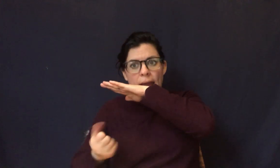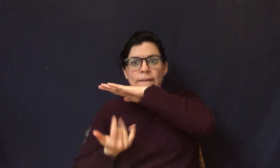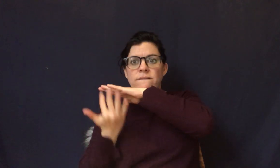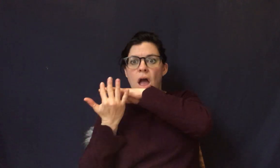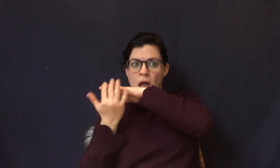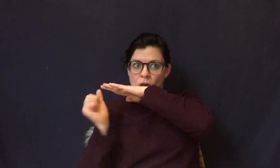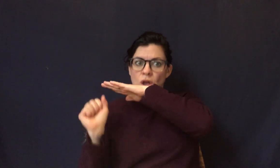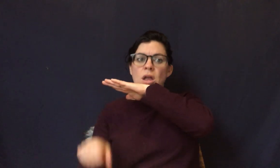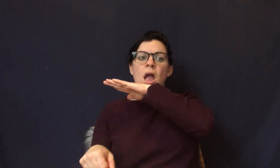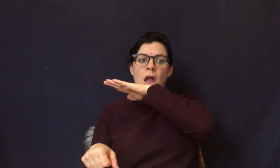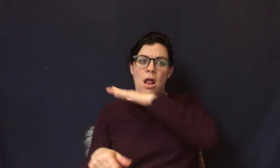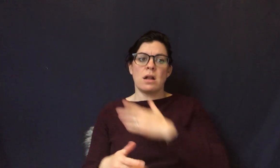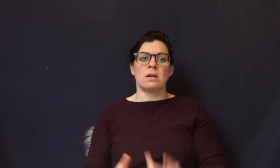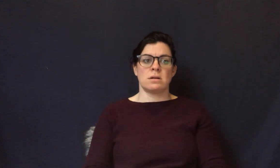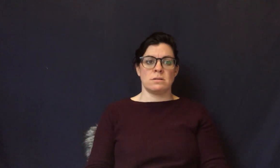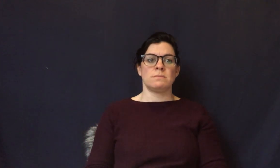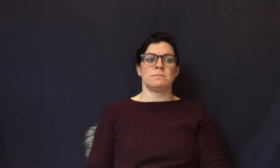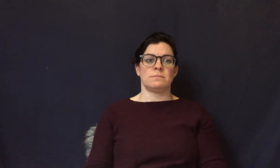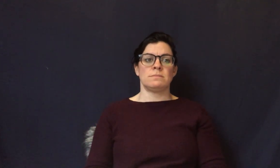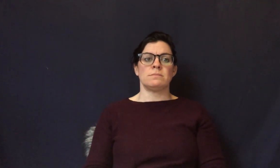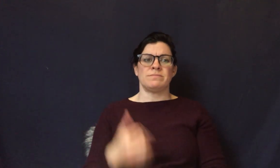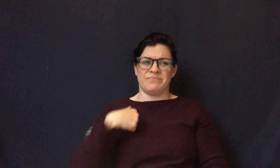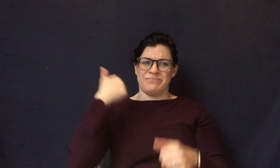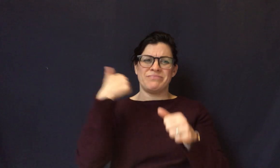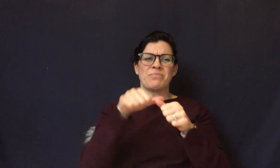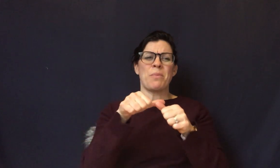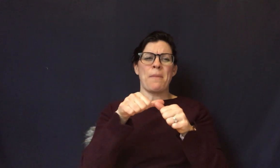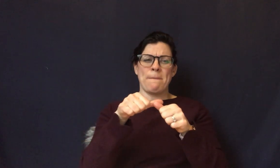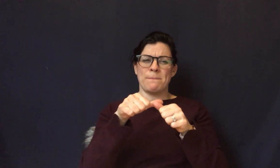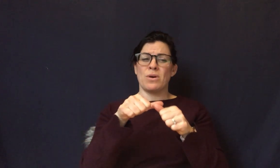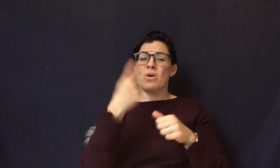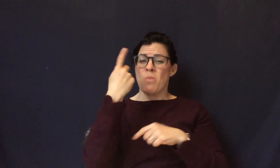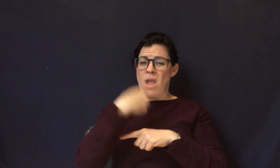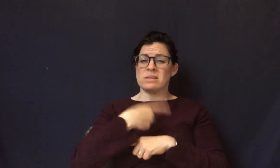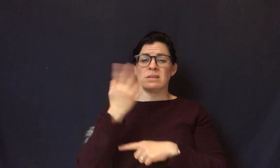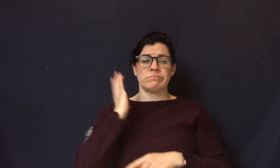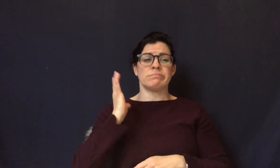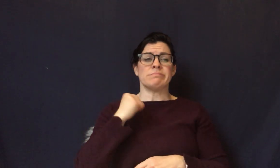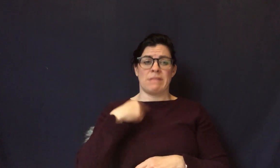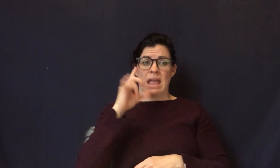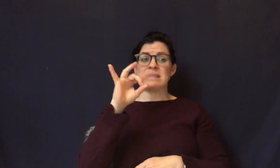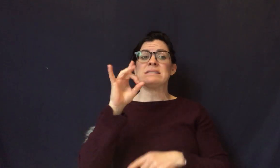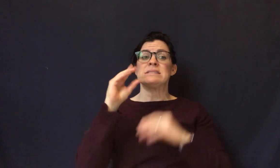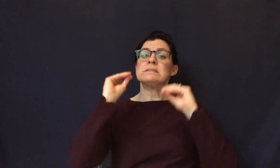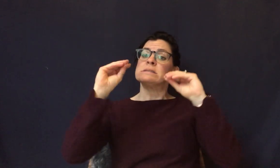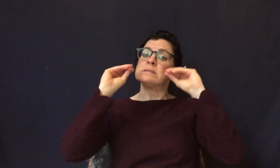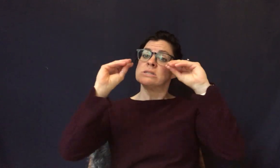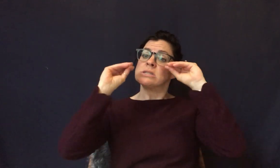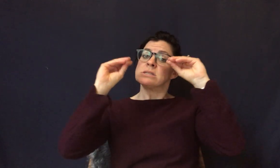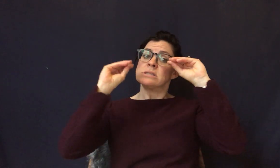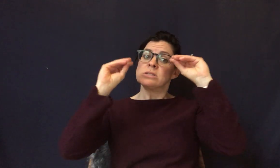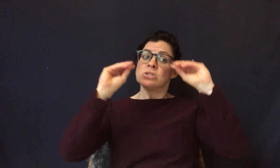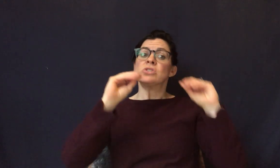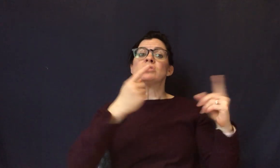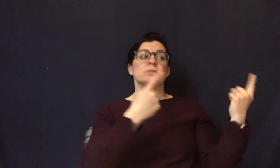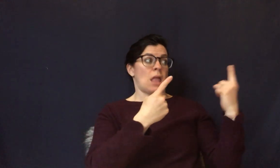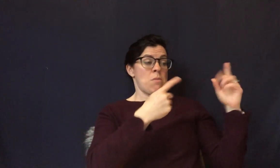my neighbor was knocking on the door that he had an electrical fire. All right, so it happens. All right, it